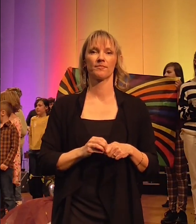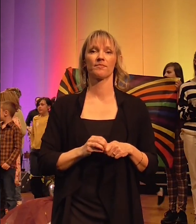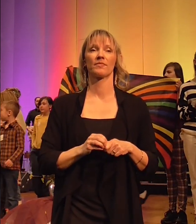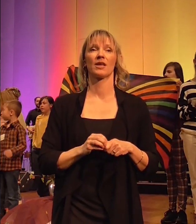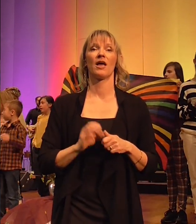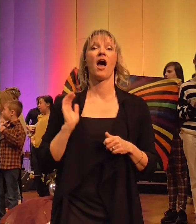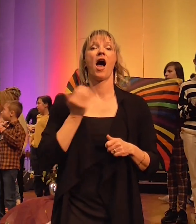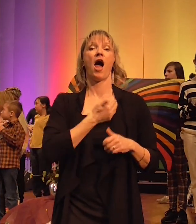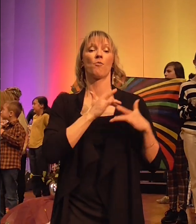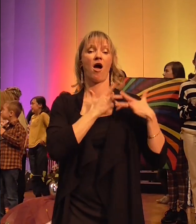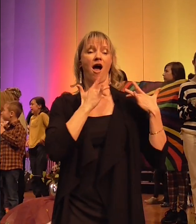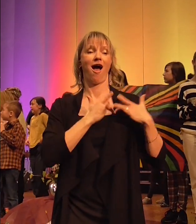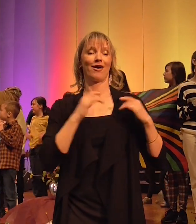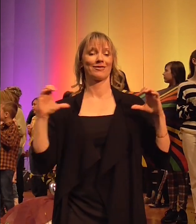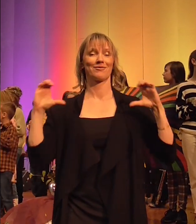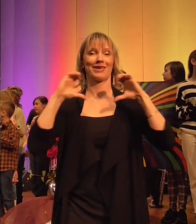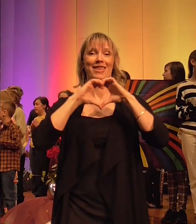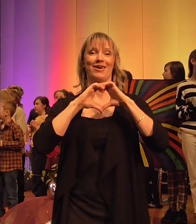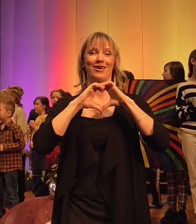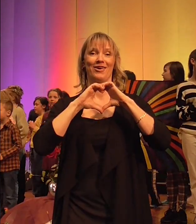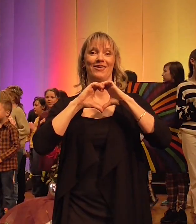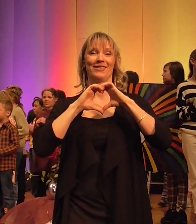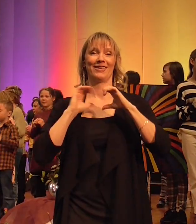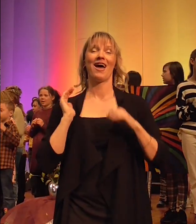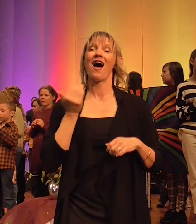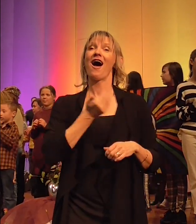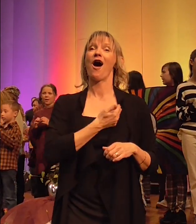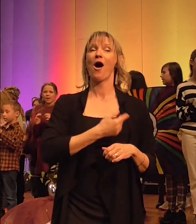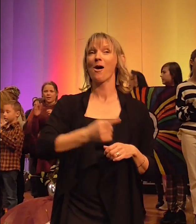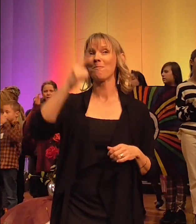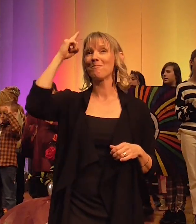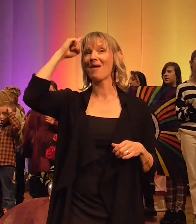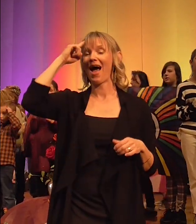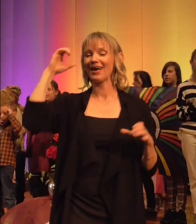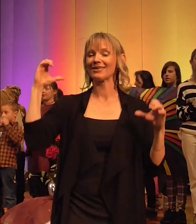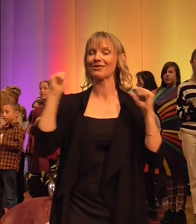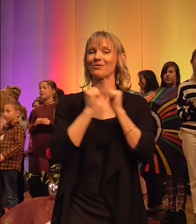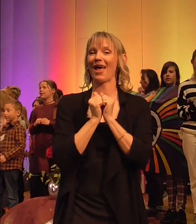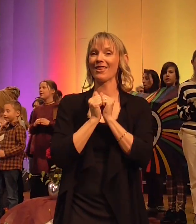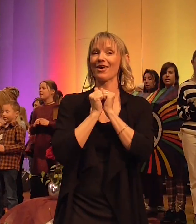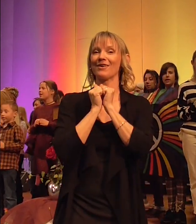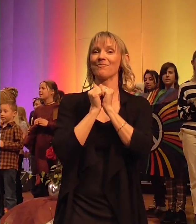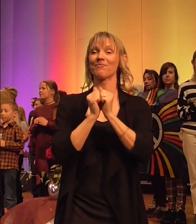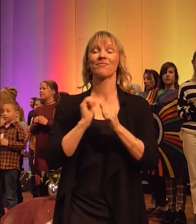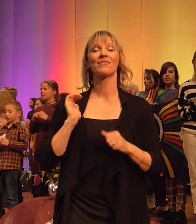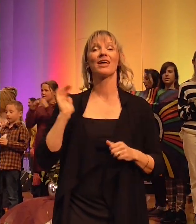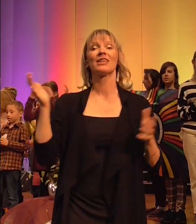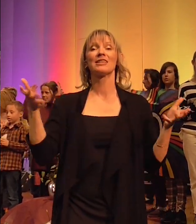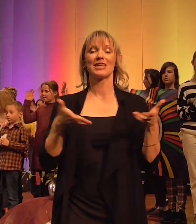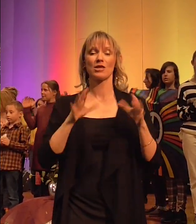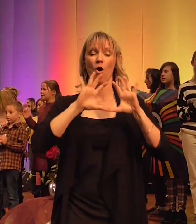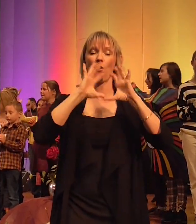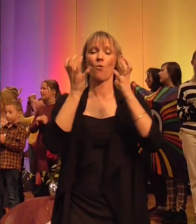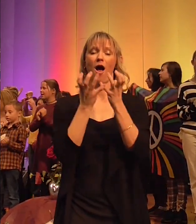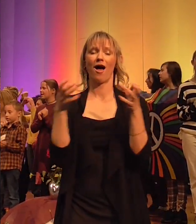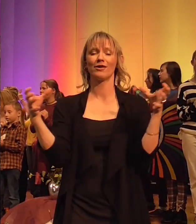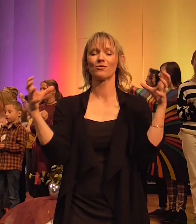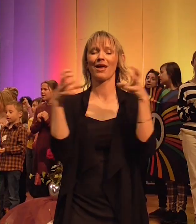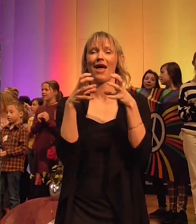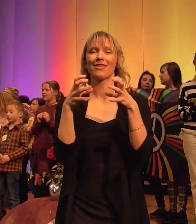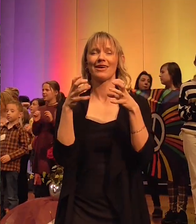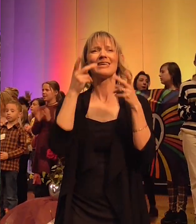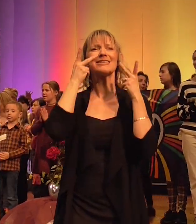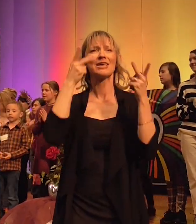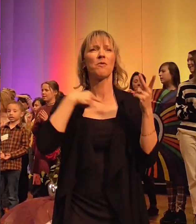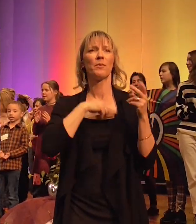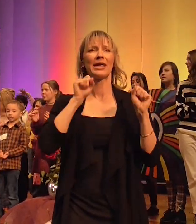Let's put our hearts together. Let's put our minds together. Let's bring this world together.